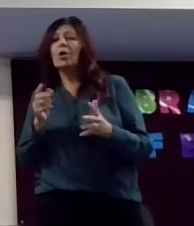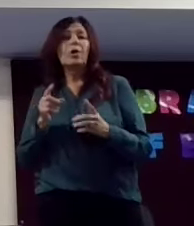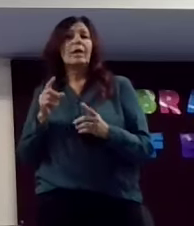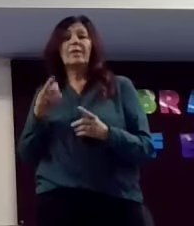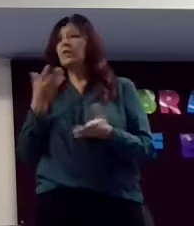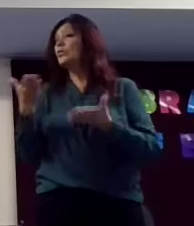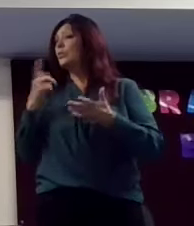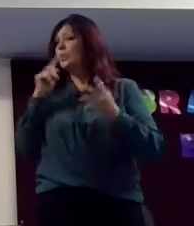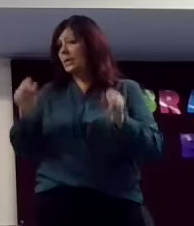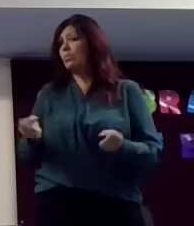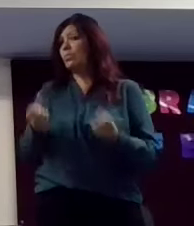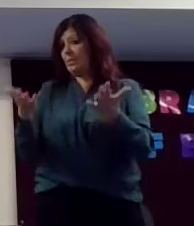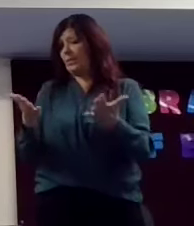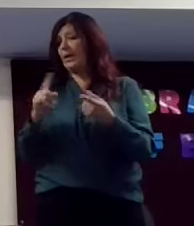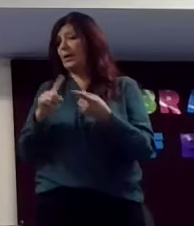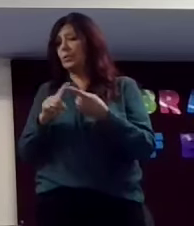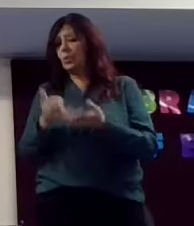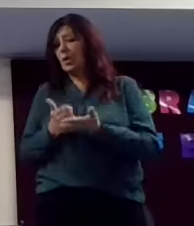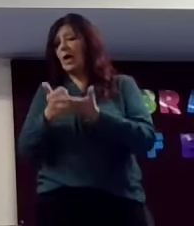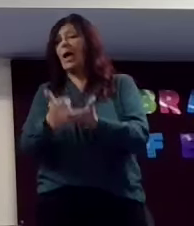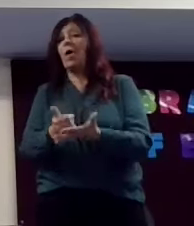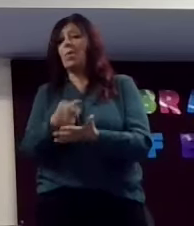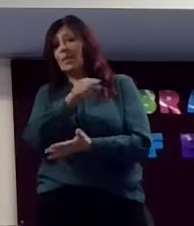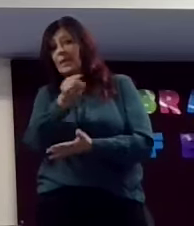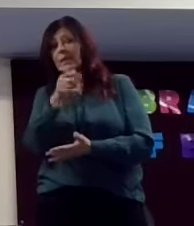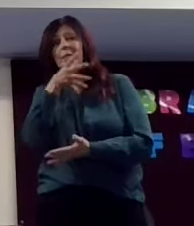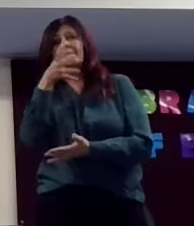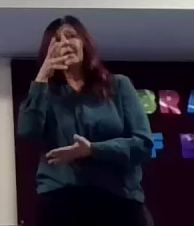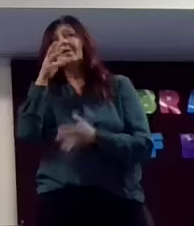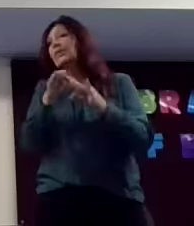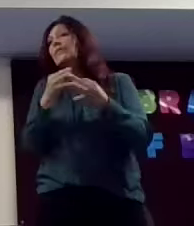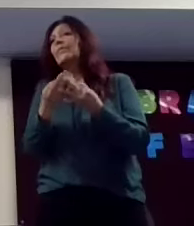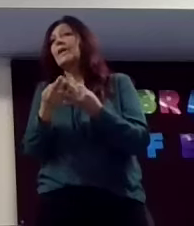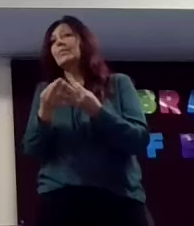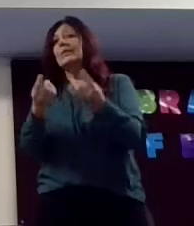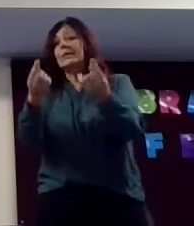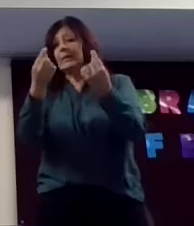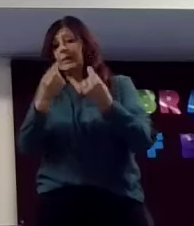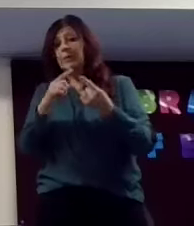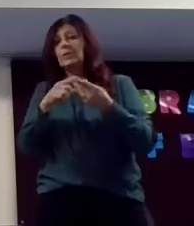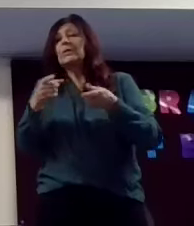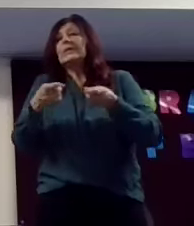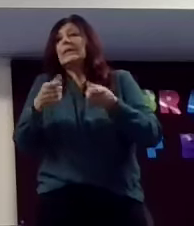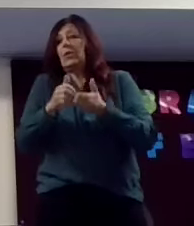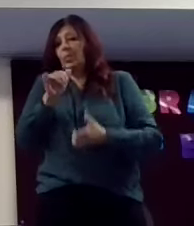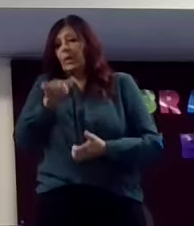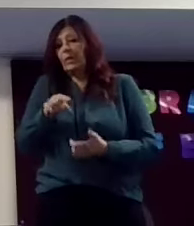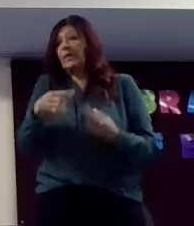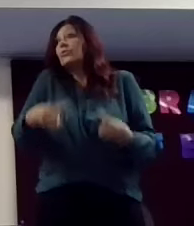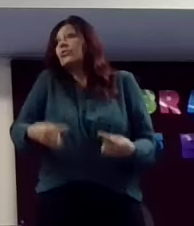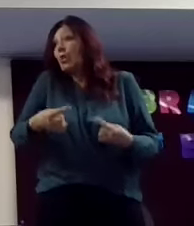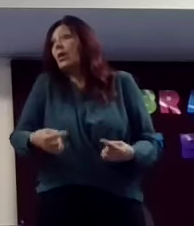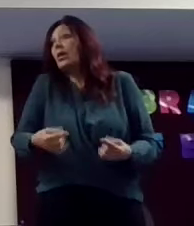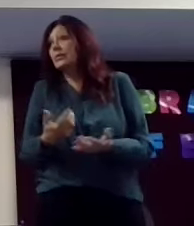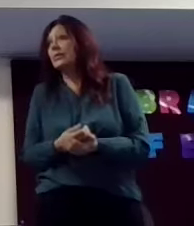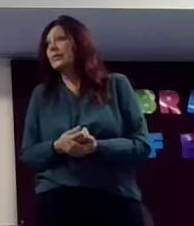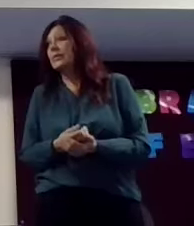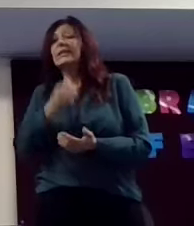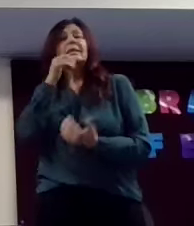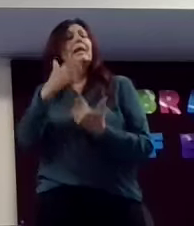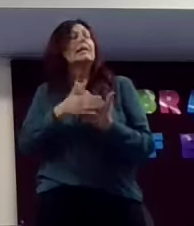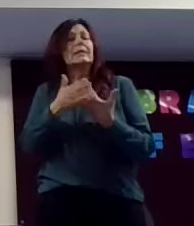that we can provide that can help these parents or families coming in to deal with the struggles of family court.